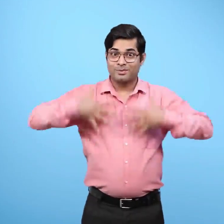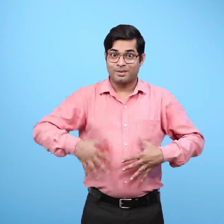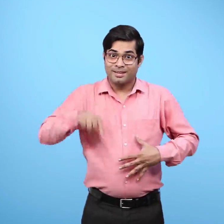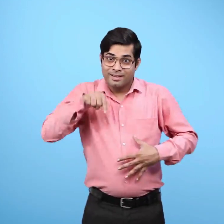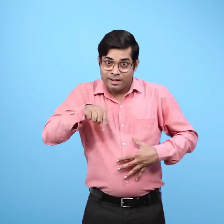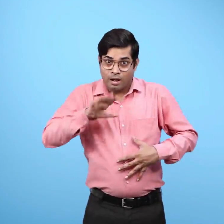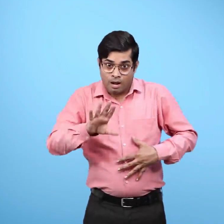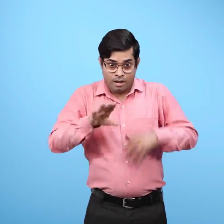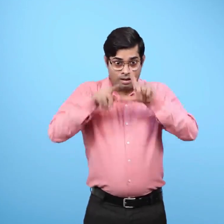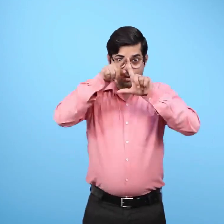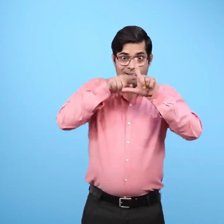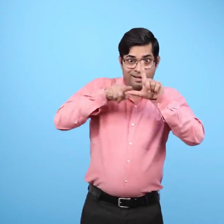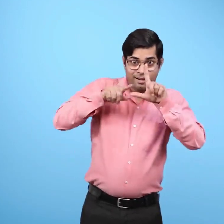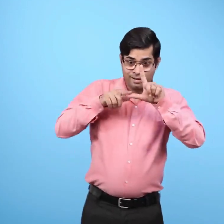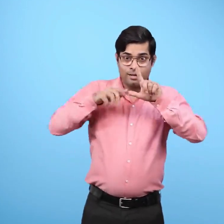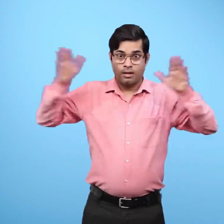Angles with your body.